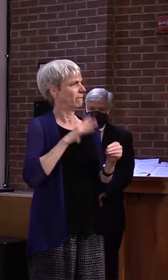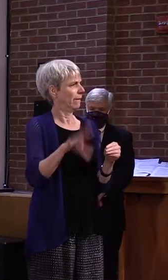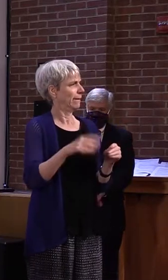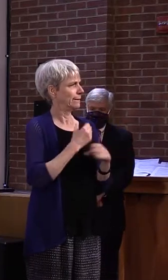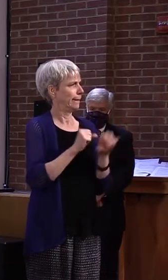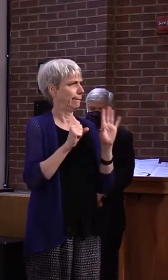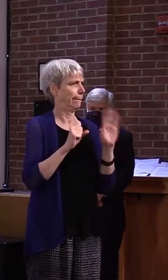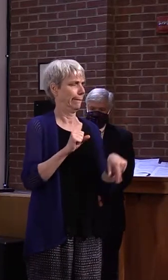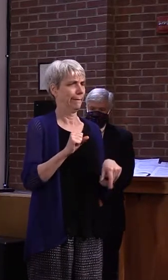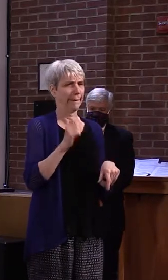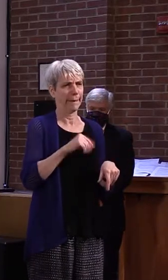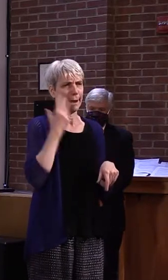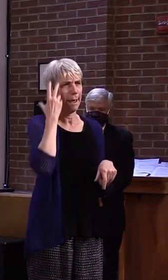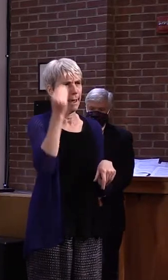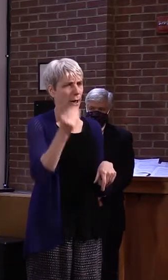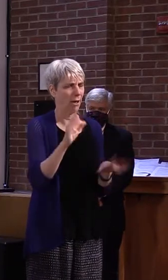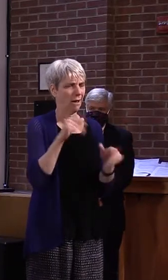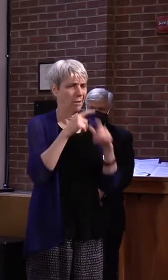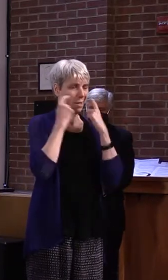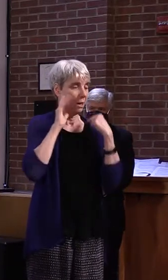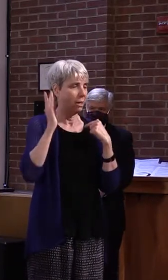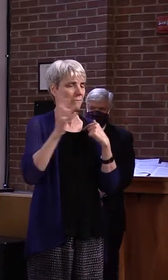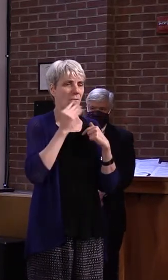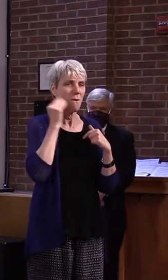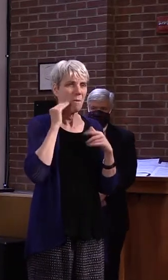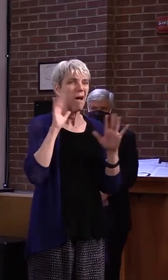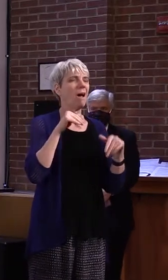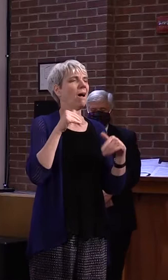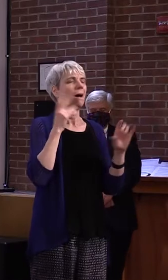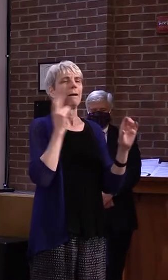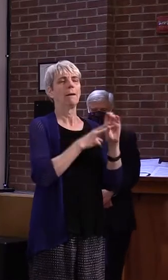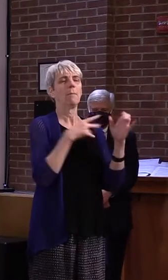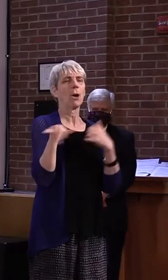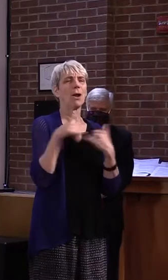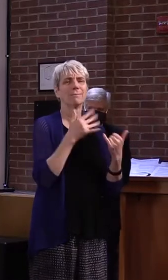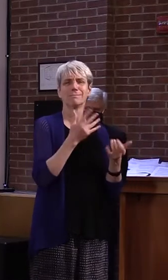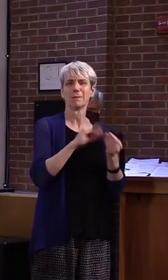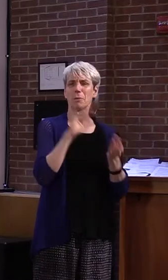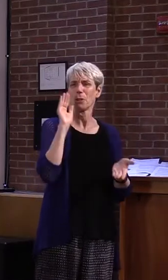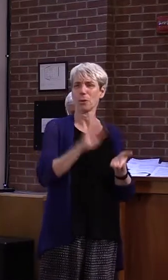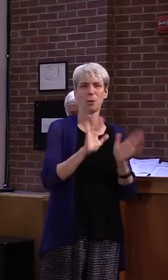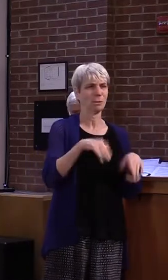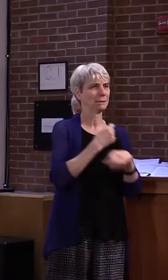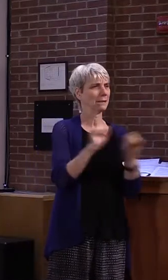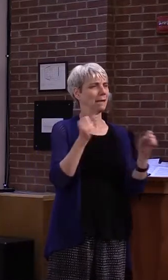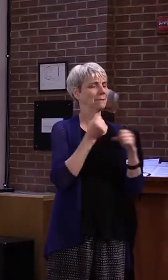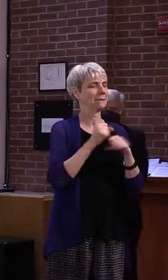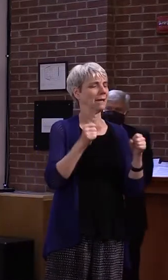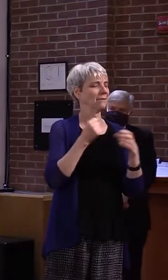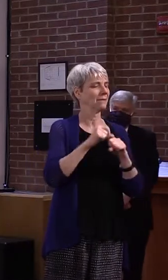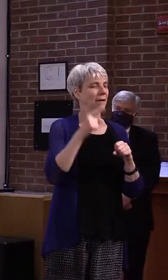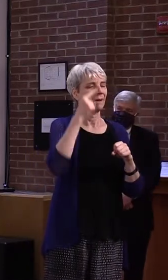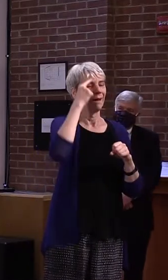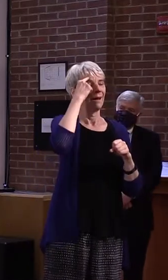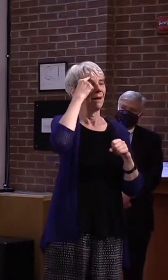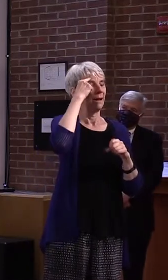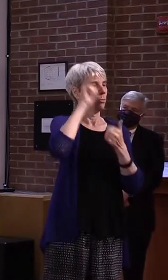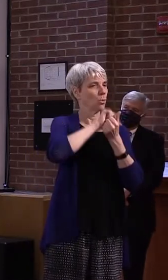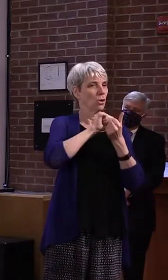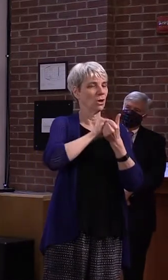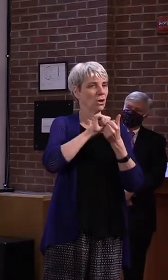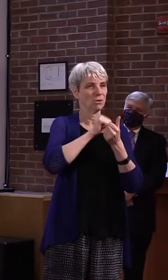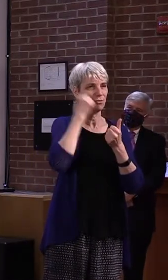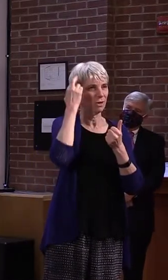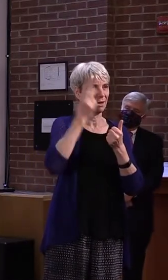that everyone, you know, we believe our own magic, and then we don't believe there's a problem. And many people don't think there has been a